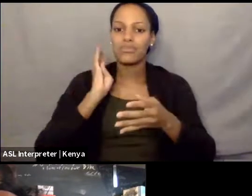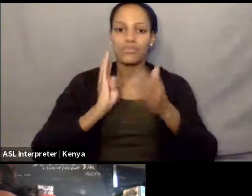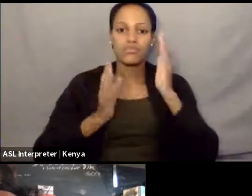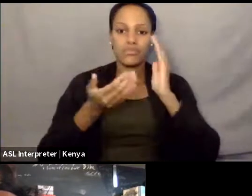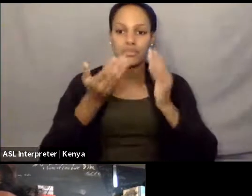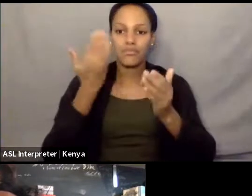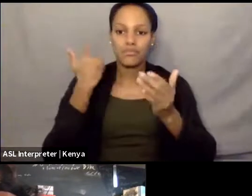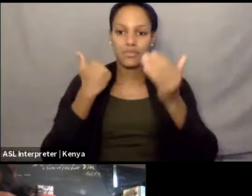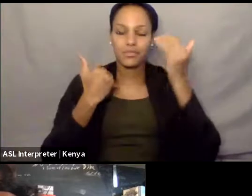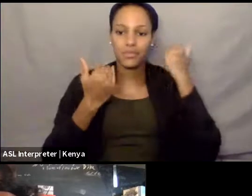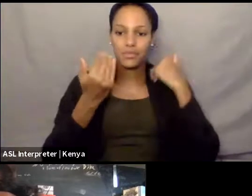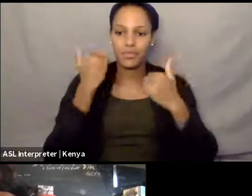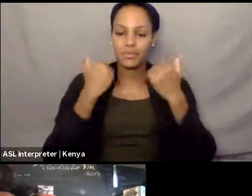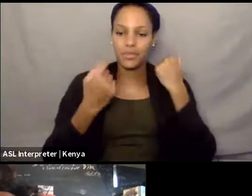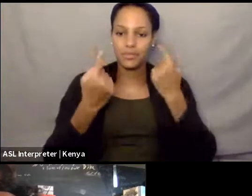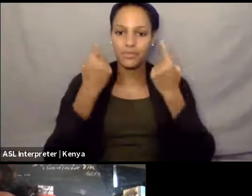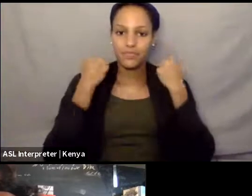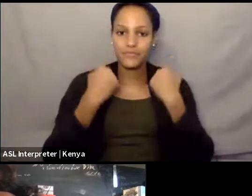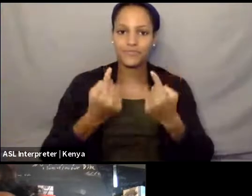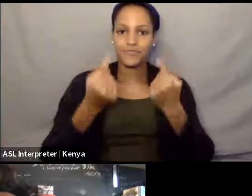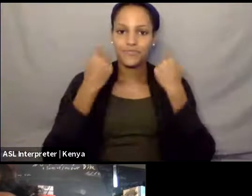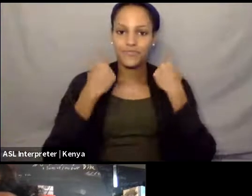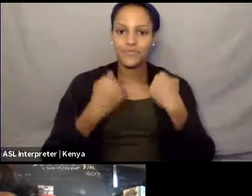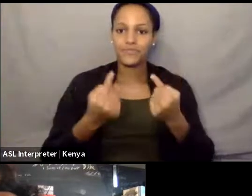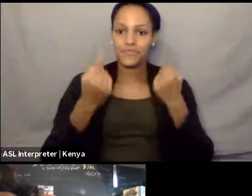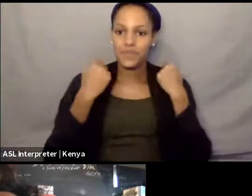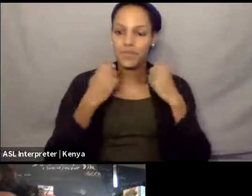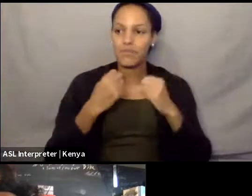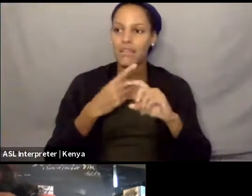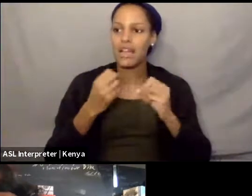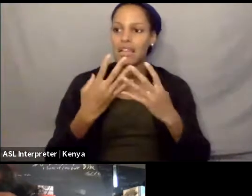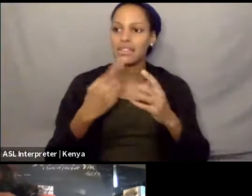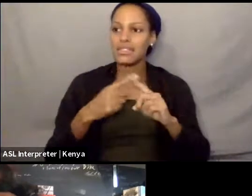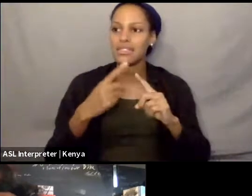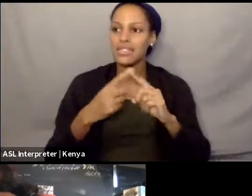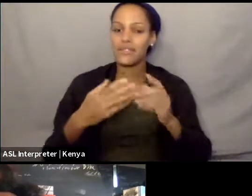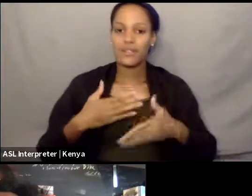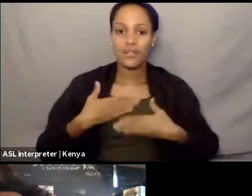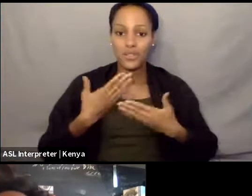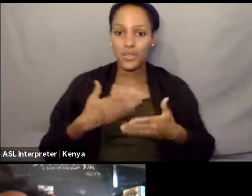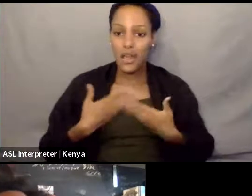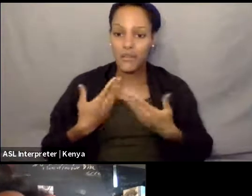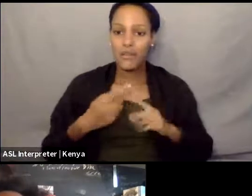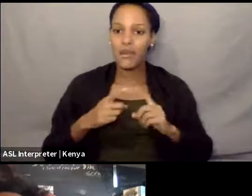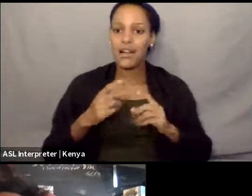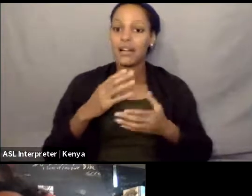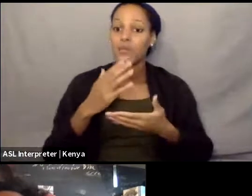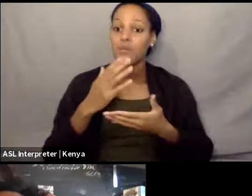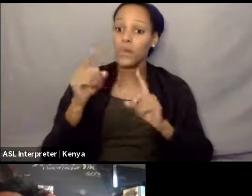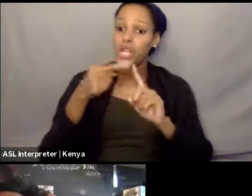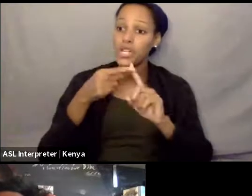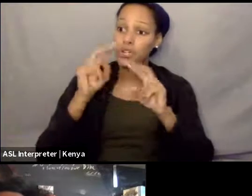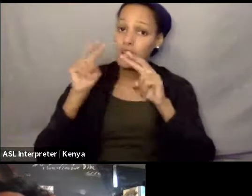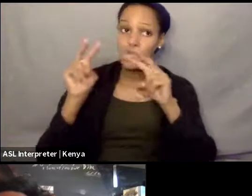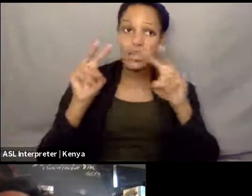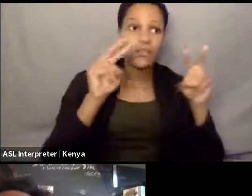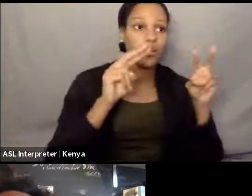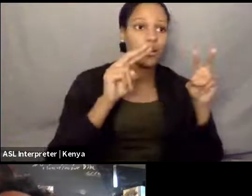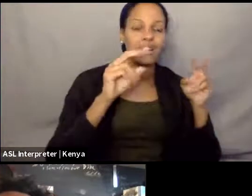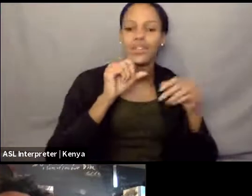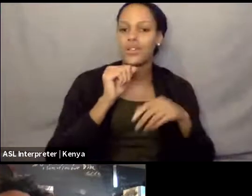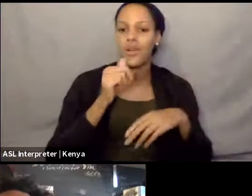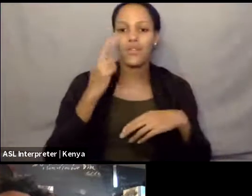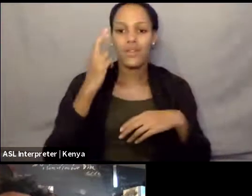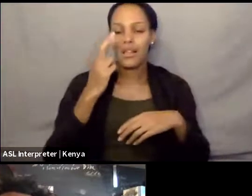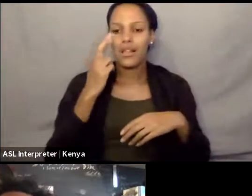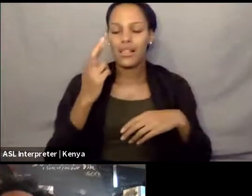being very intentional in looking for it, it just passes right by us, which again seems a very odd thing. How can